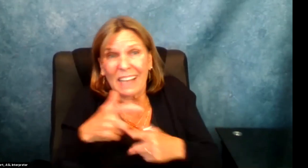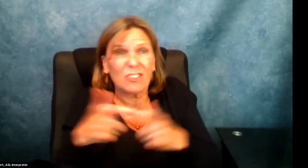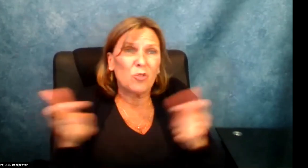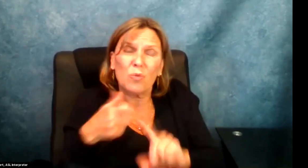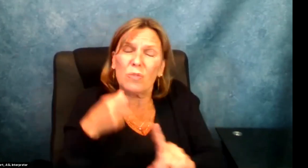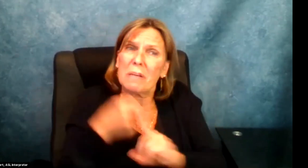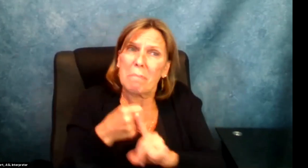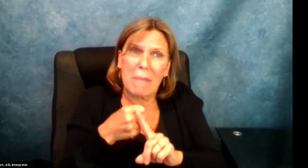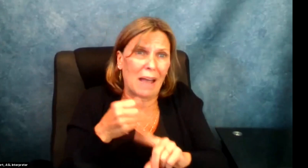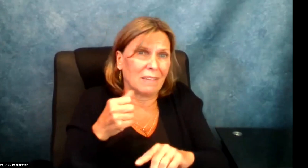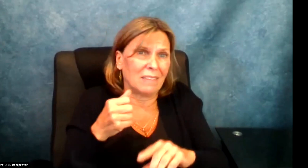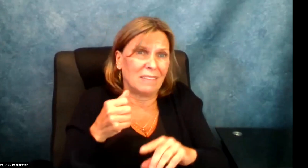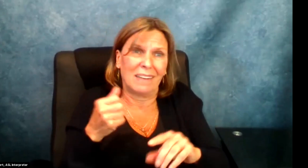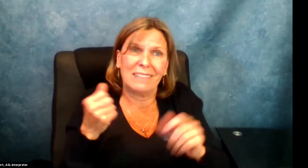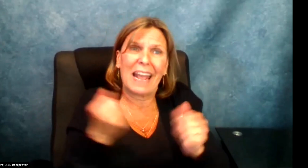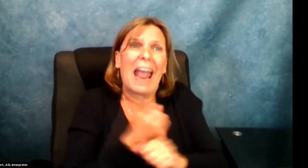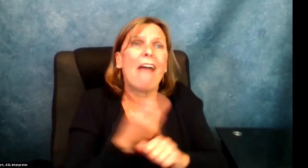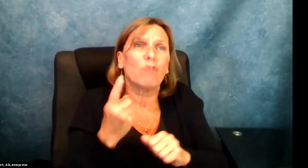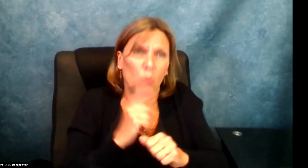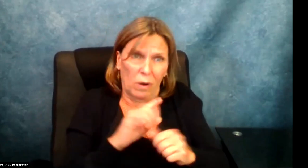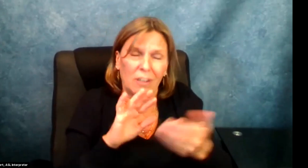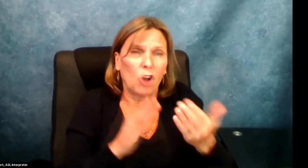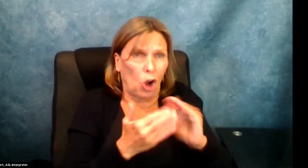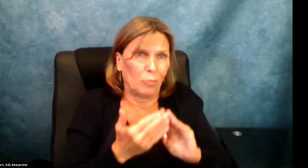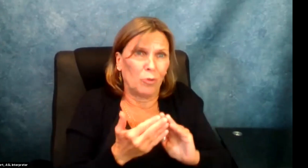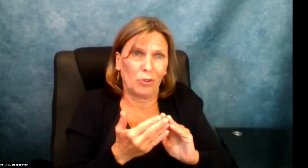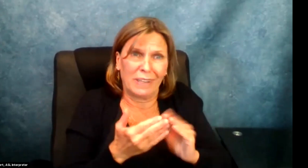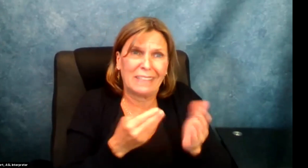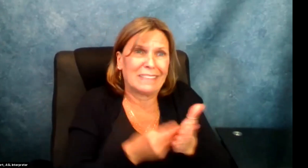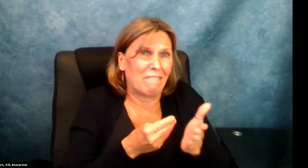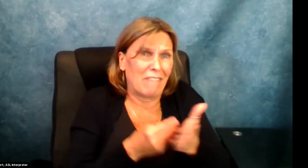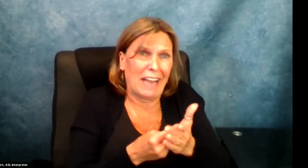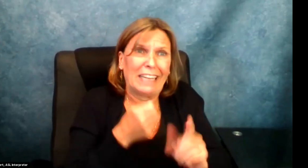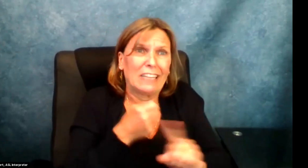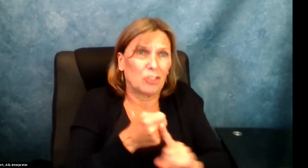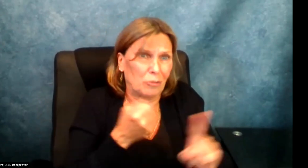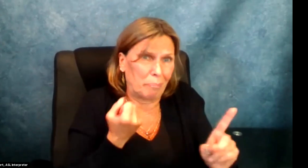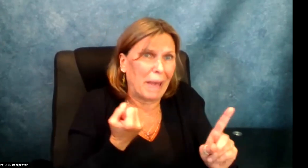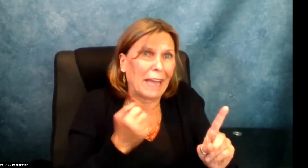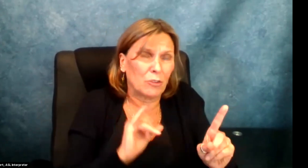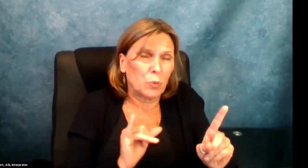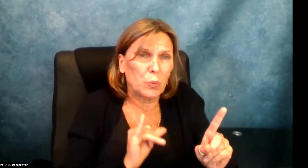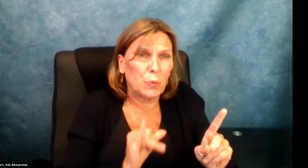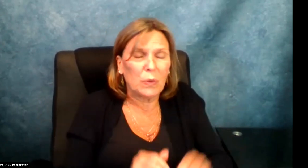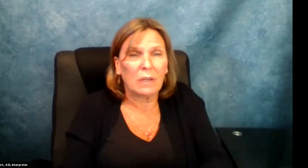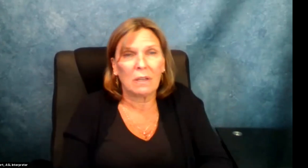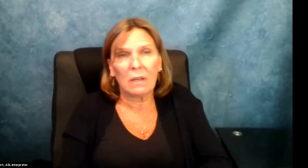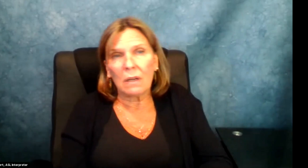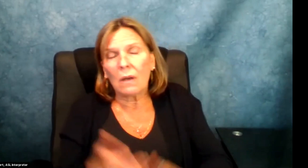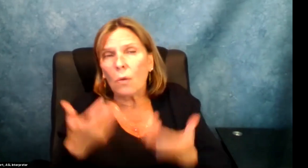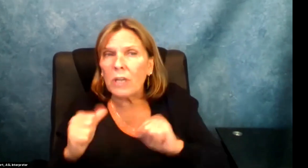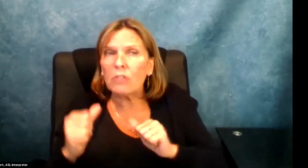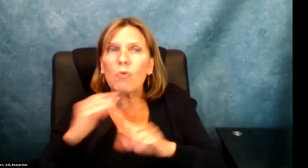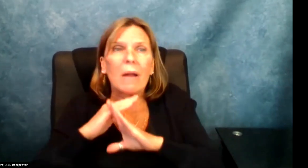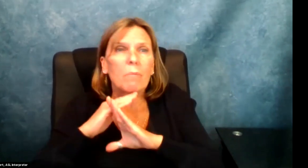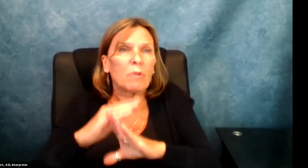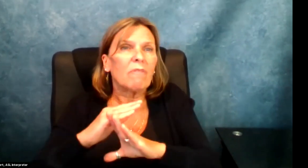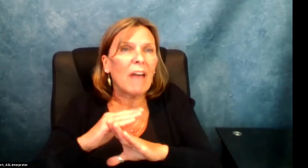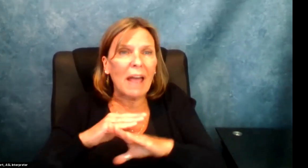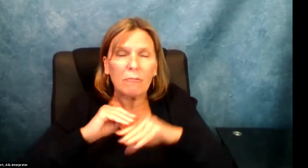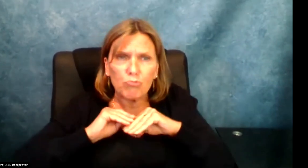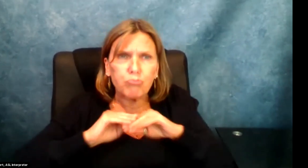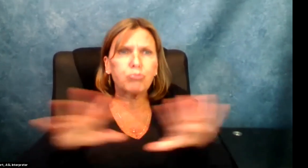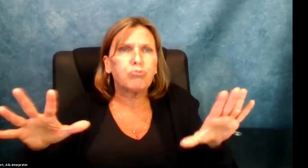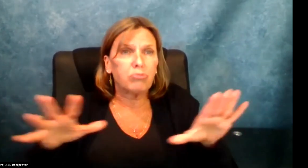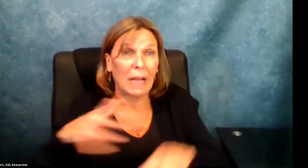community. So, one of the things we've talked about COVID and all the things that we do to try to prevent transmission, including vaccine, for a long time,